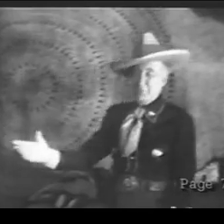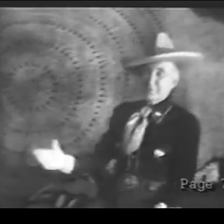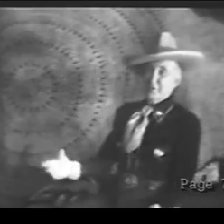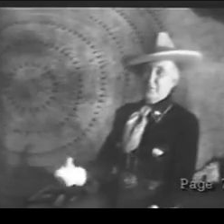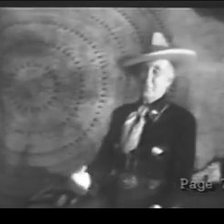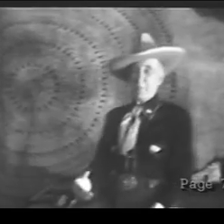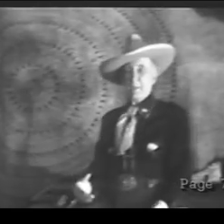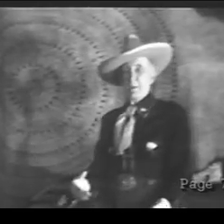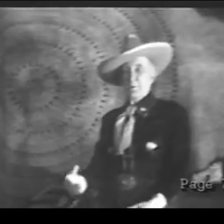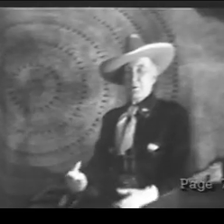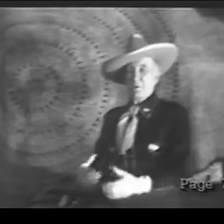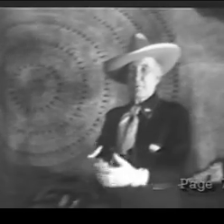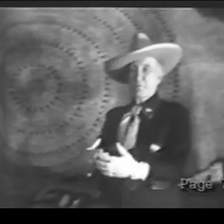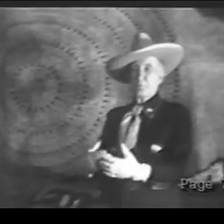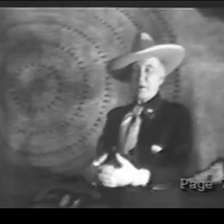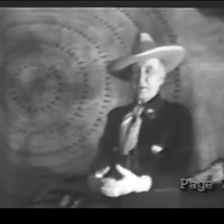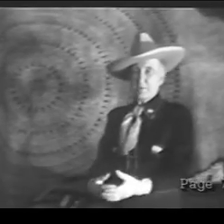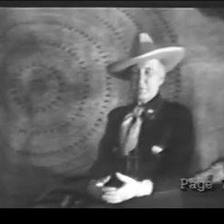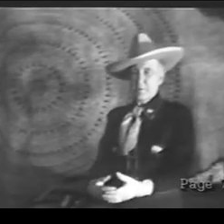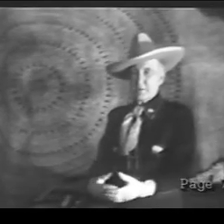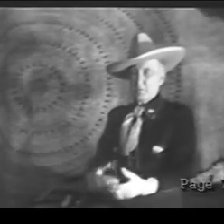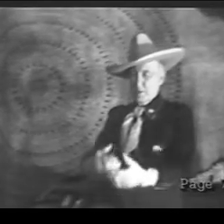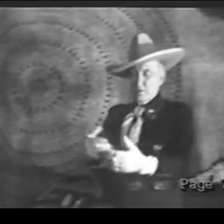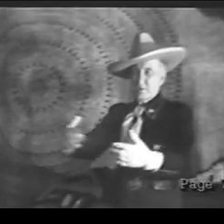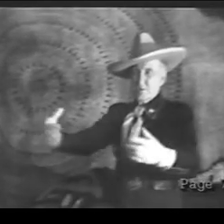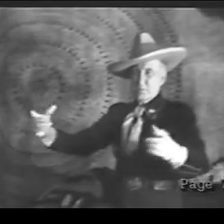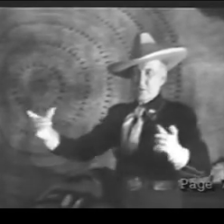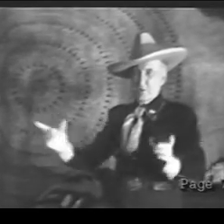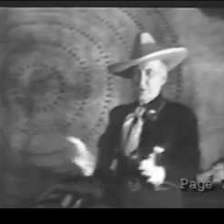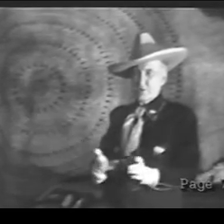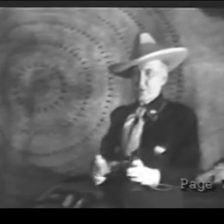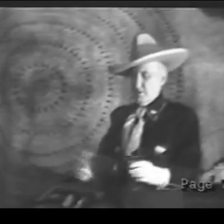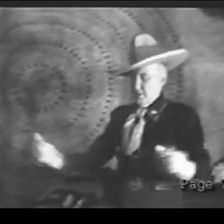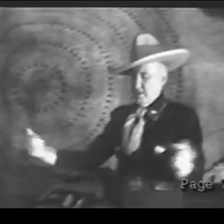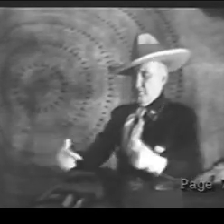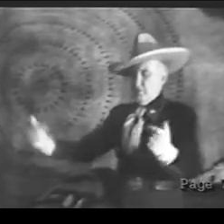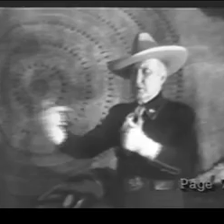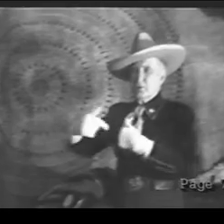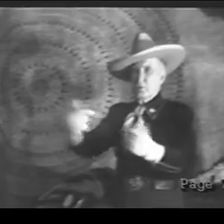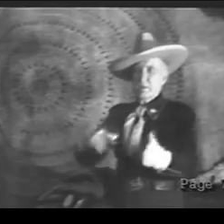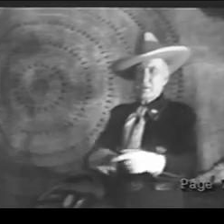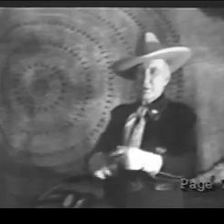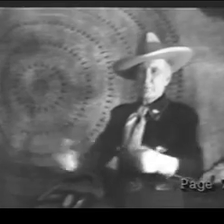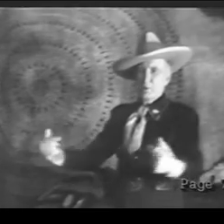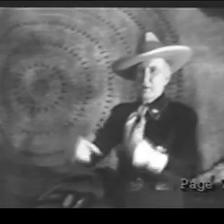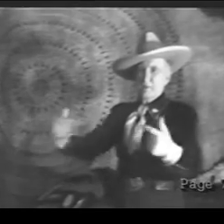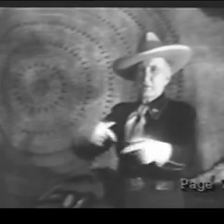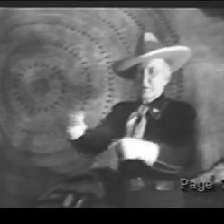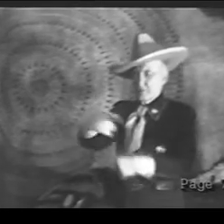very often, where a film director said, well, I want these teepees all in a circle and have all the doorways pointing in to the middle